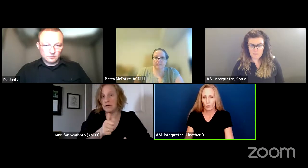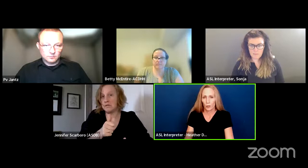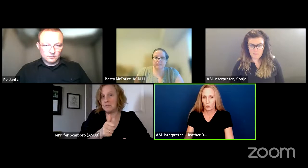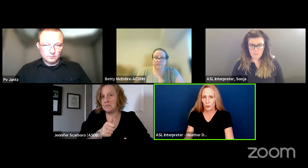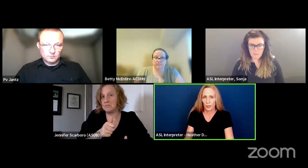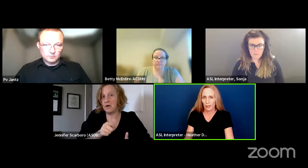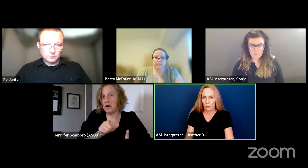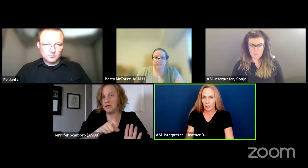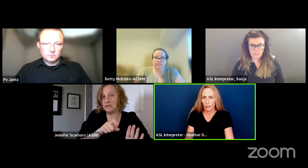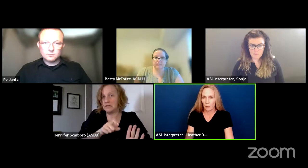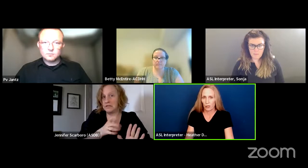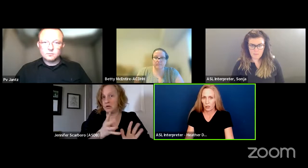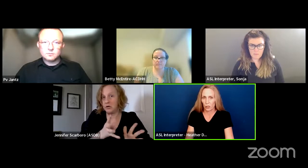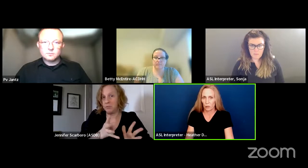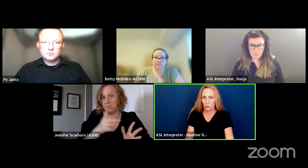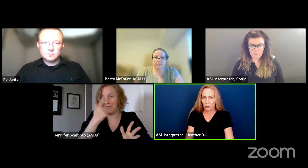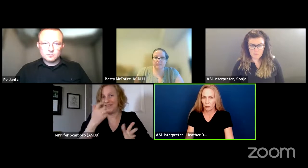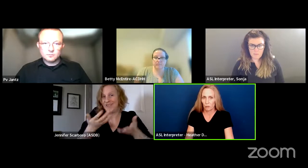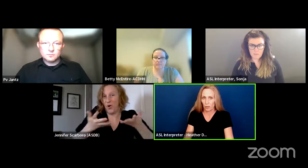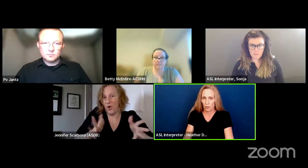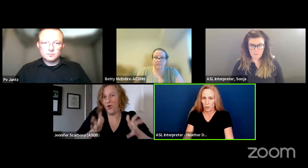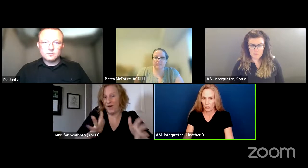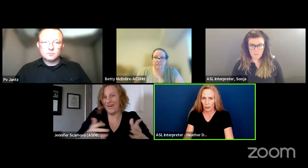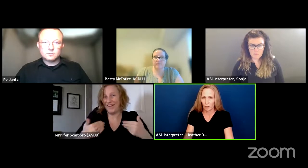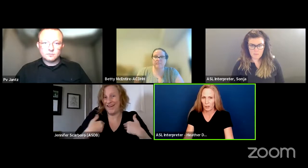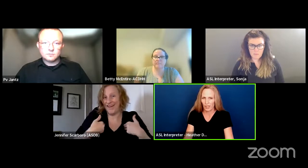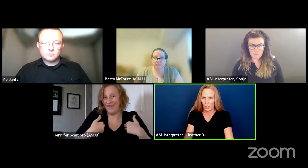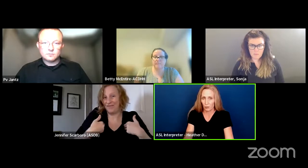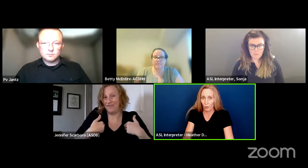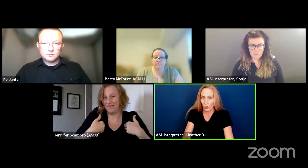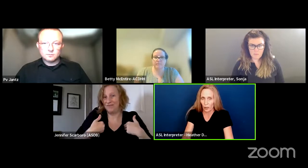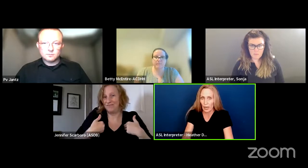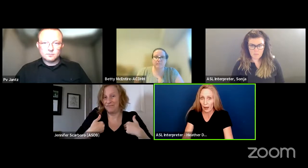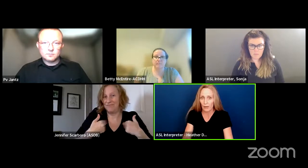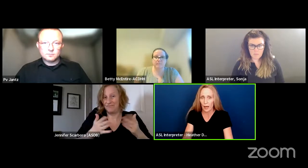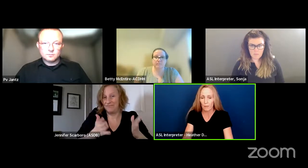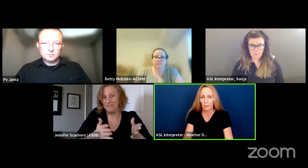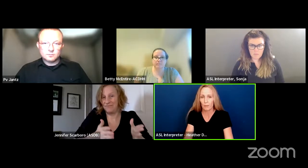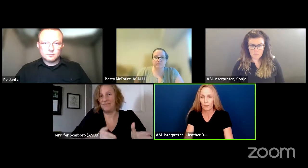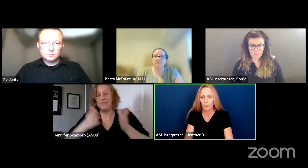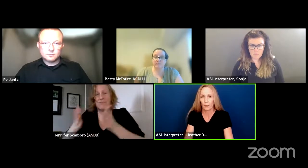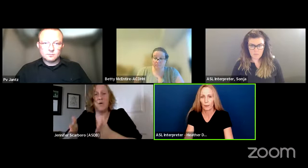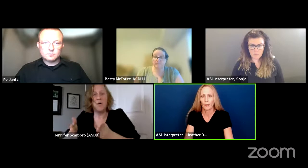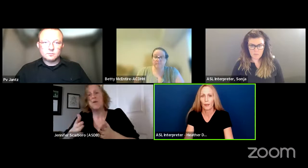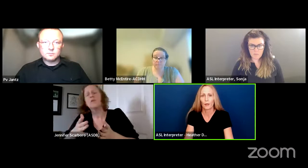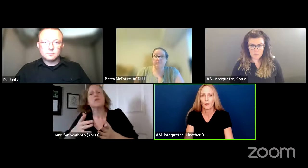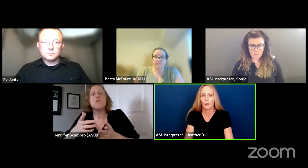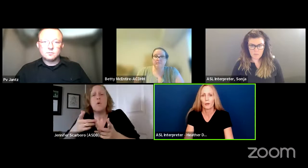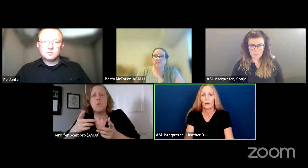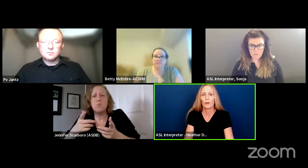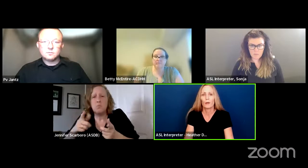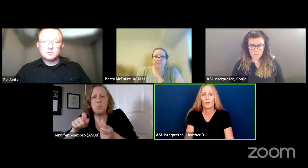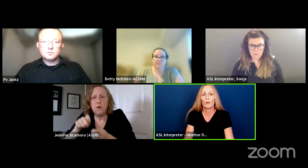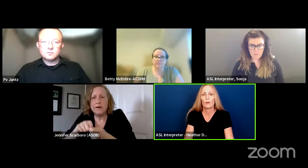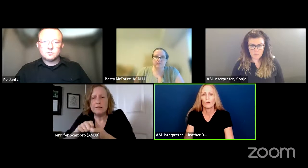and that we wouldn't have an impact on the budget necessarily because we already have that.